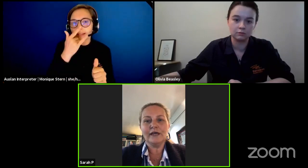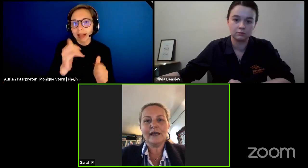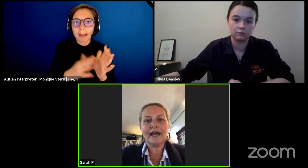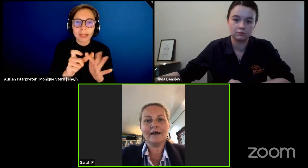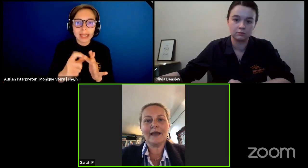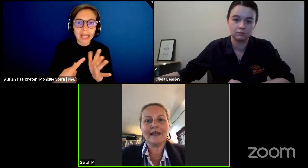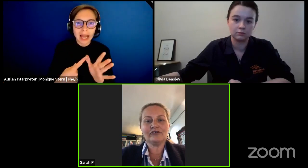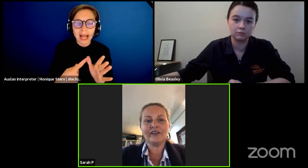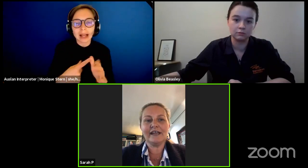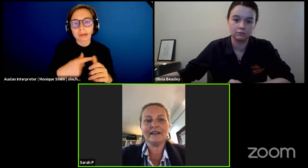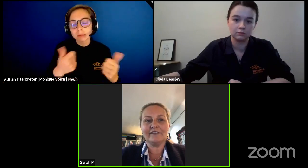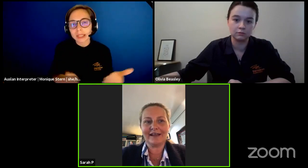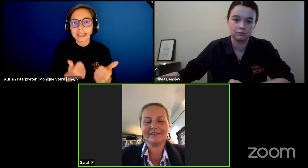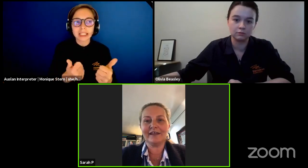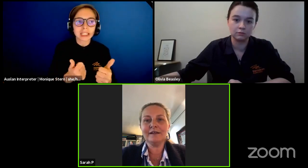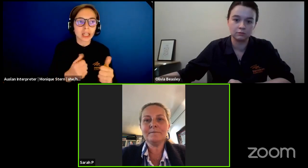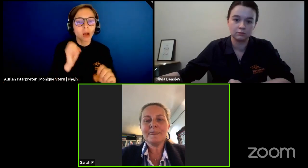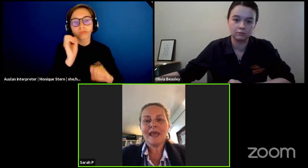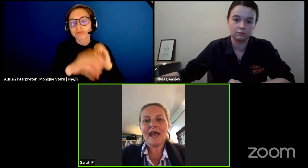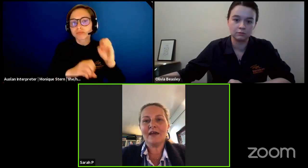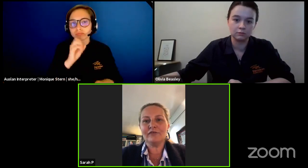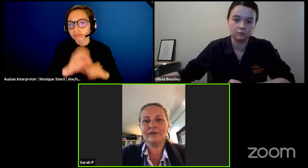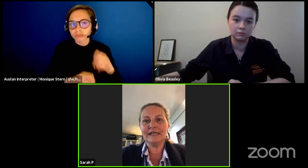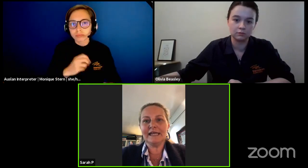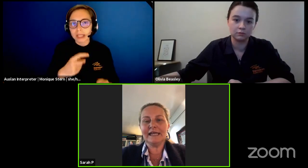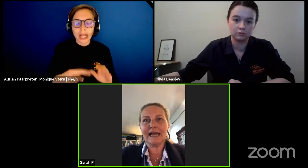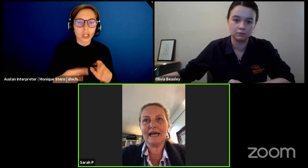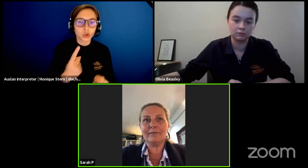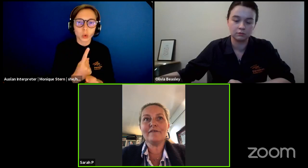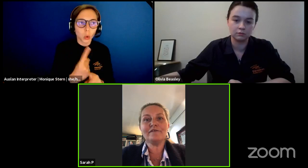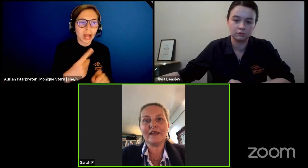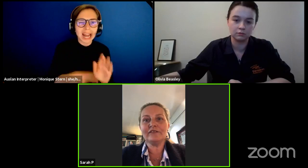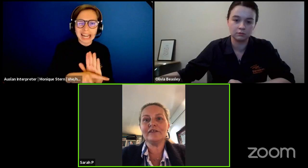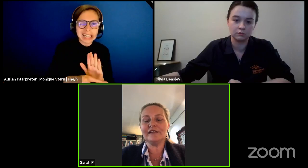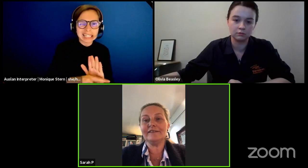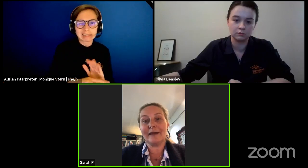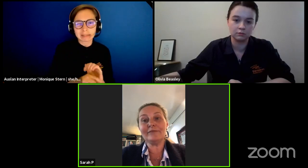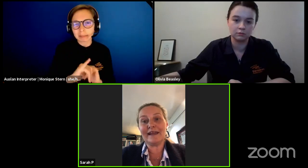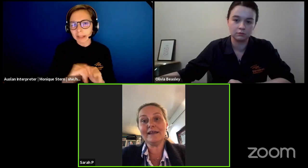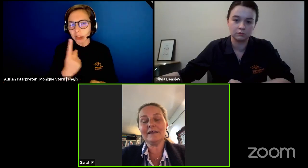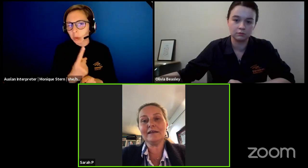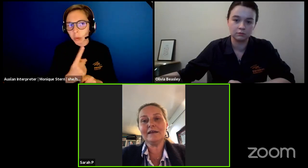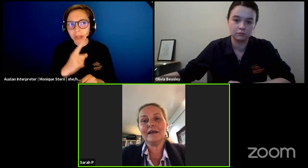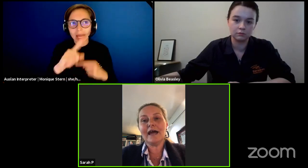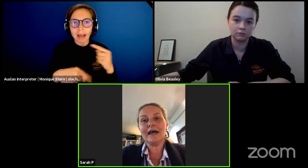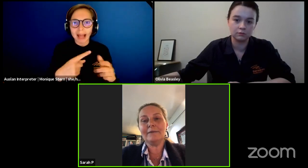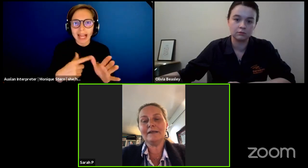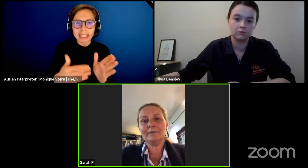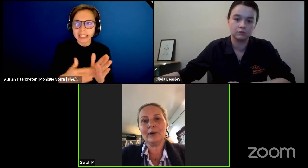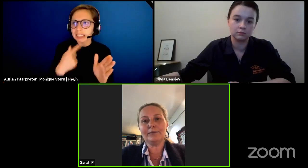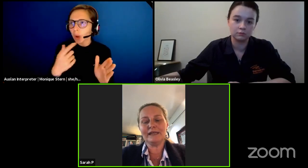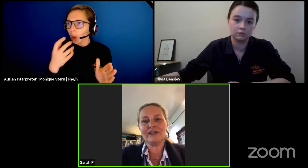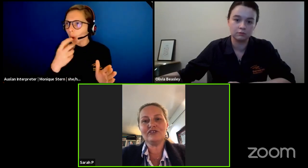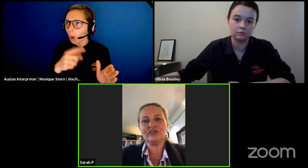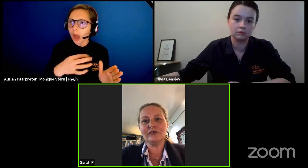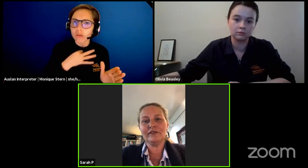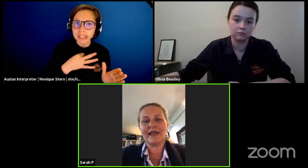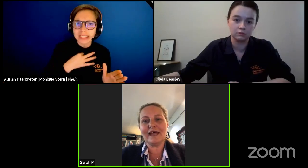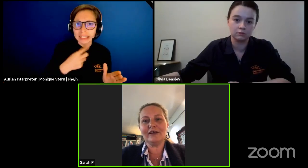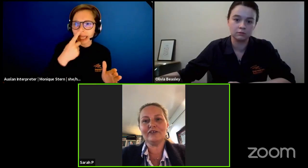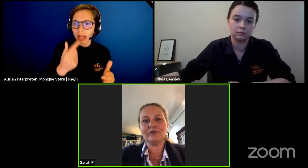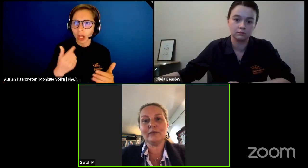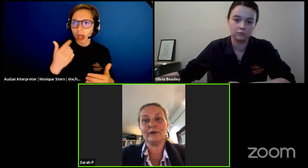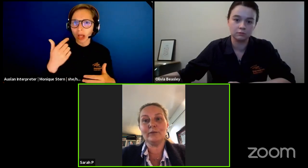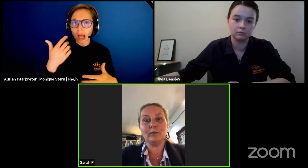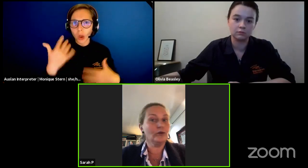to AstraZeneca vaccine have really affected its uptake in the population